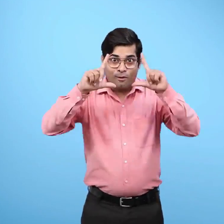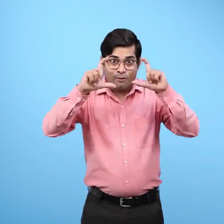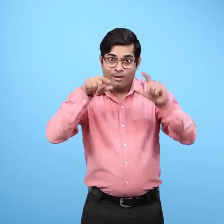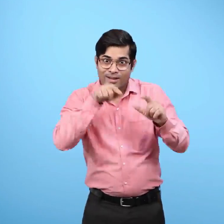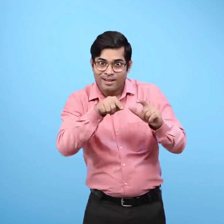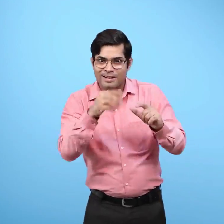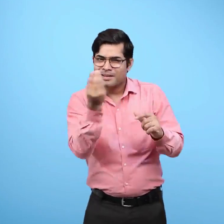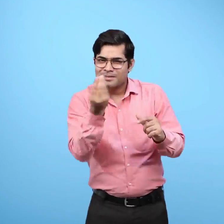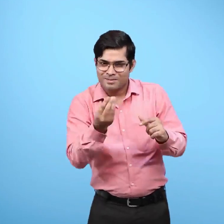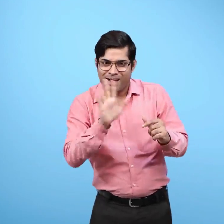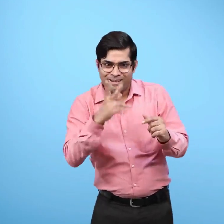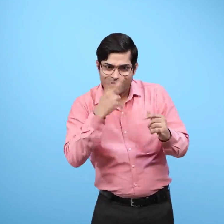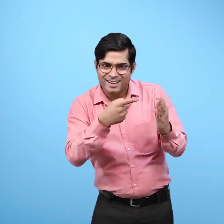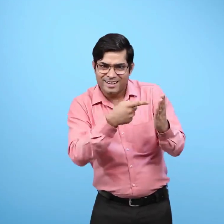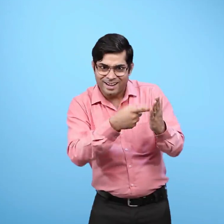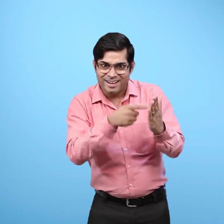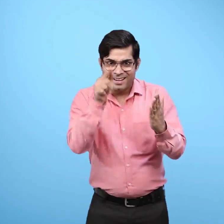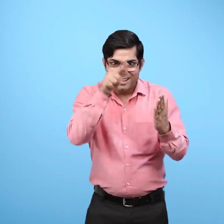given here for reference.